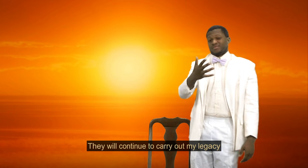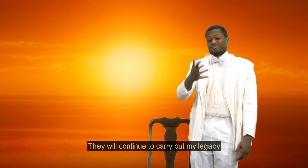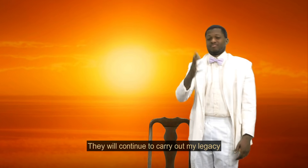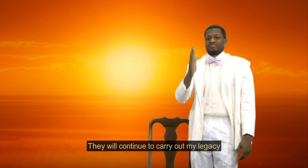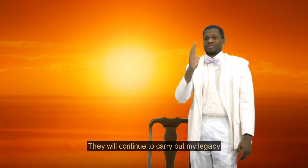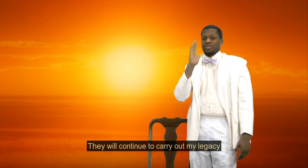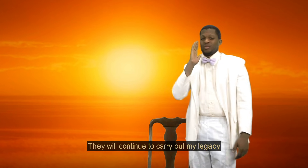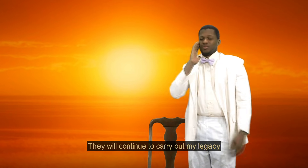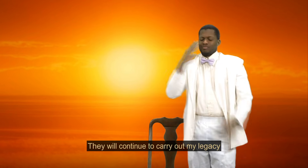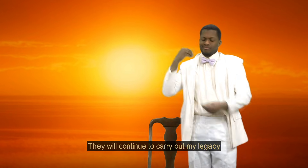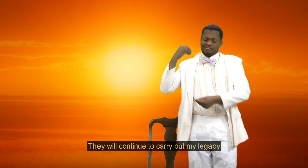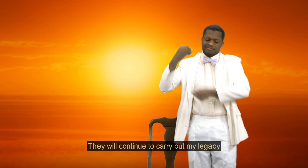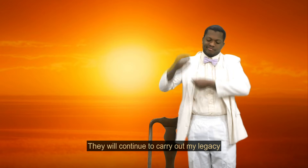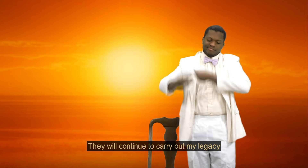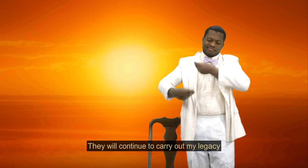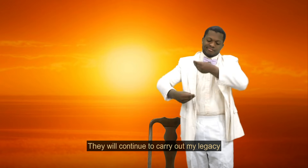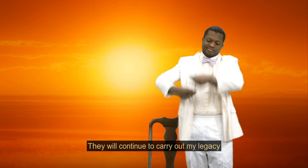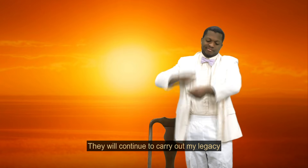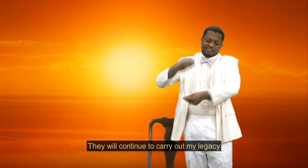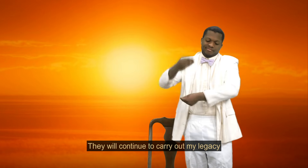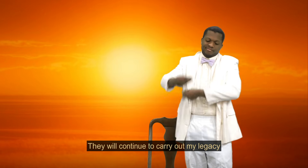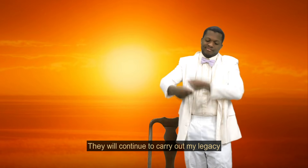They will continue to carry out my legacy